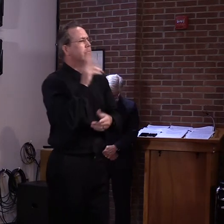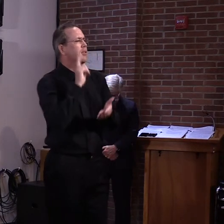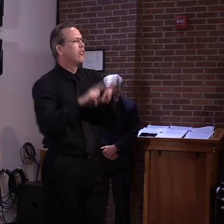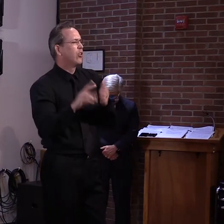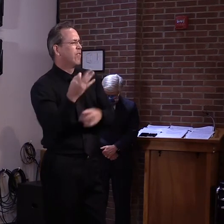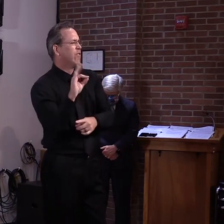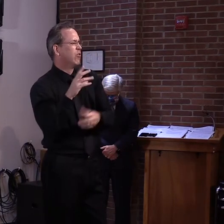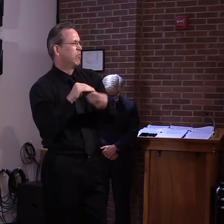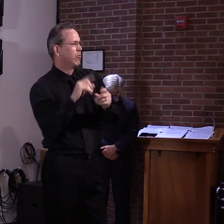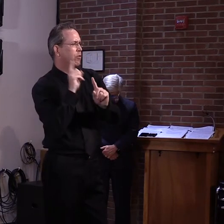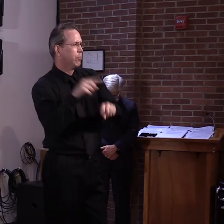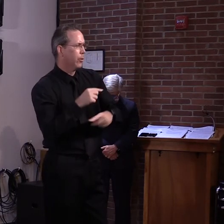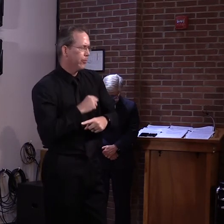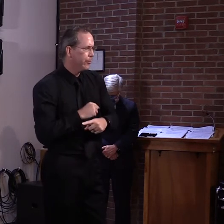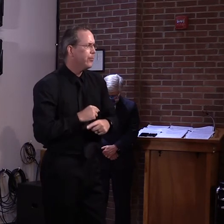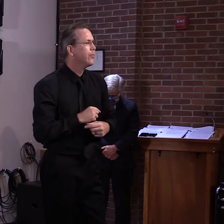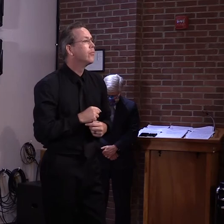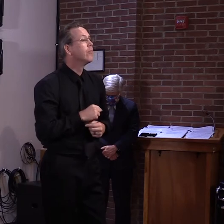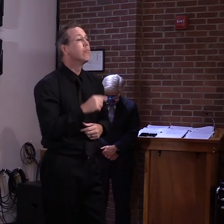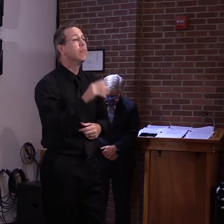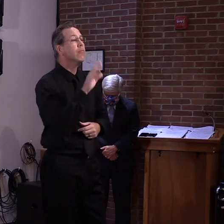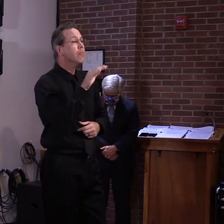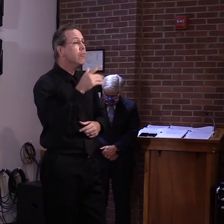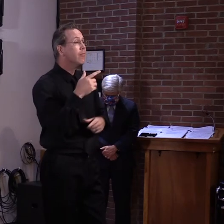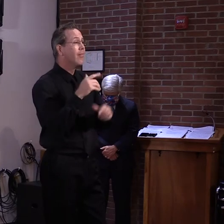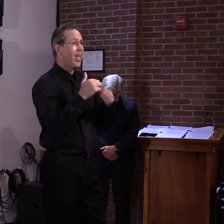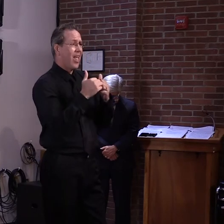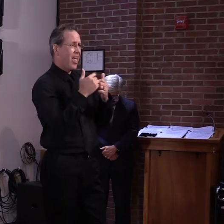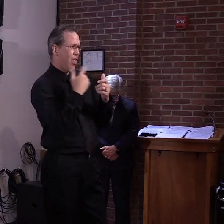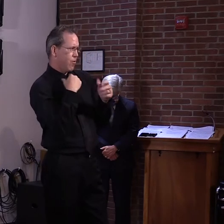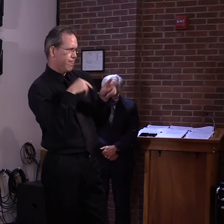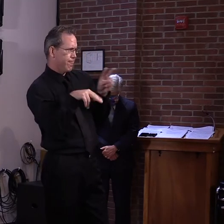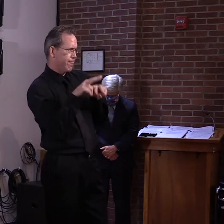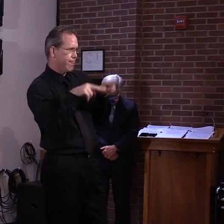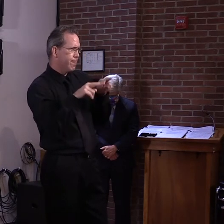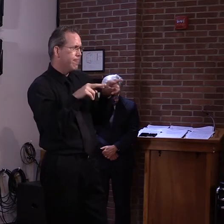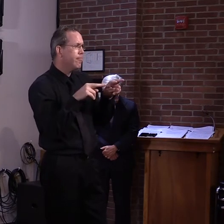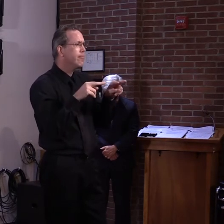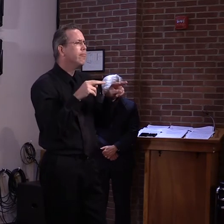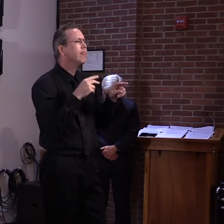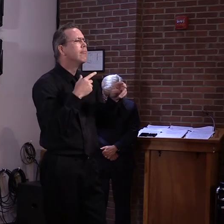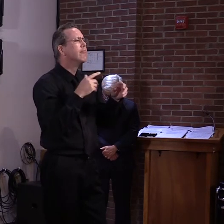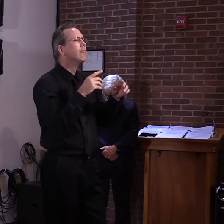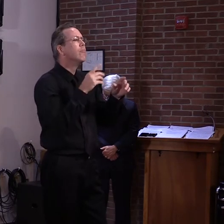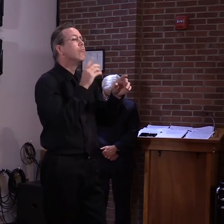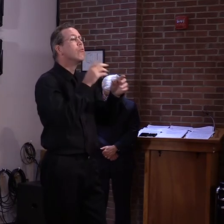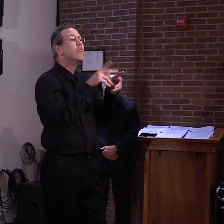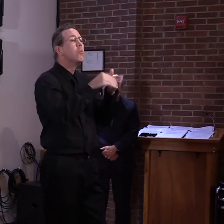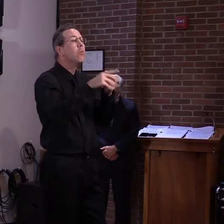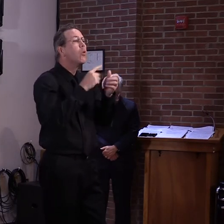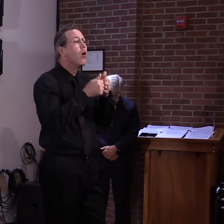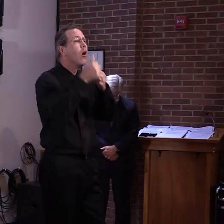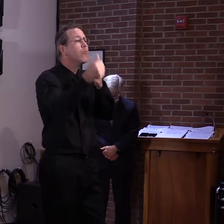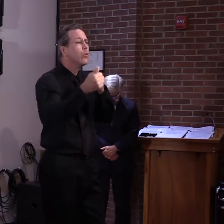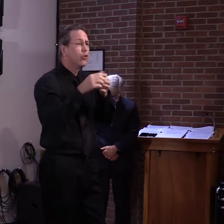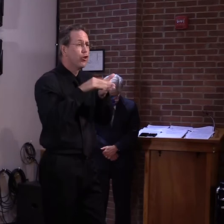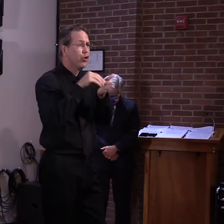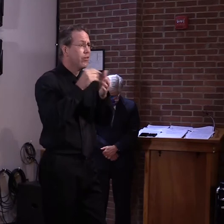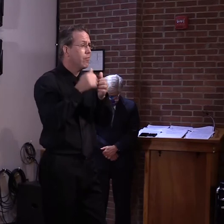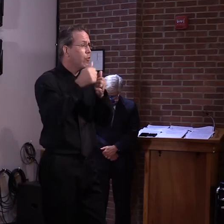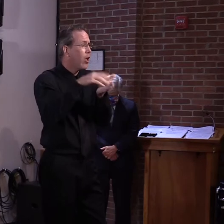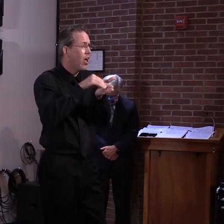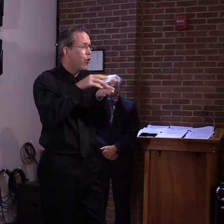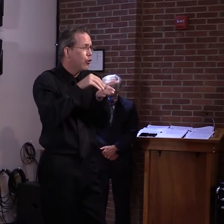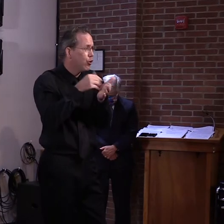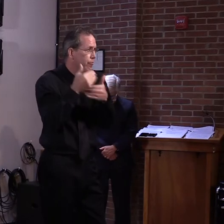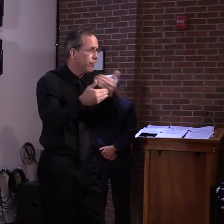can be successful. Of course, to your point about, you know, how do we know they work successful, we have to work at how are we going to assess the impact of